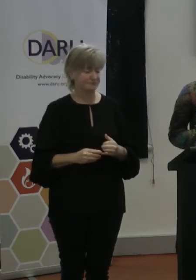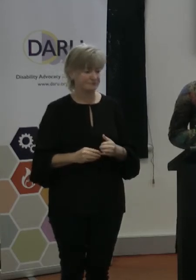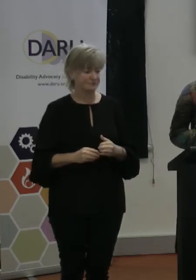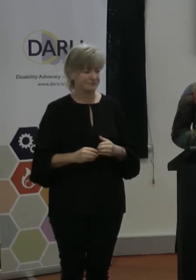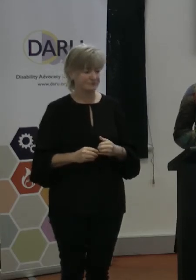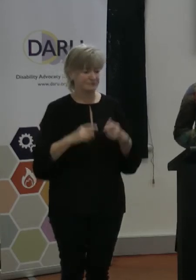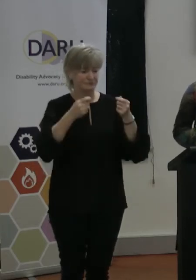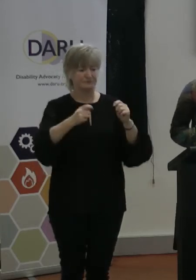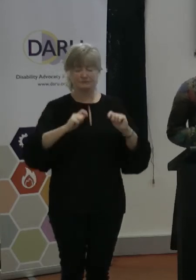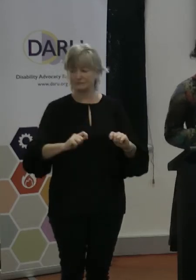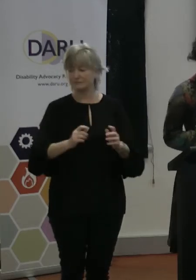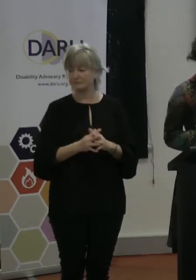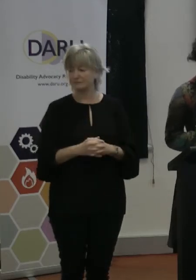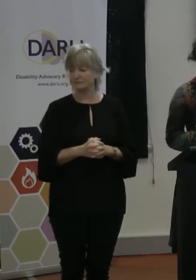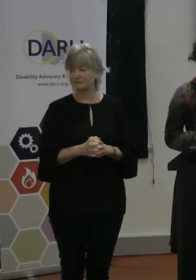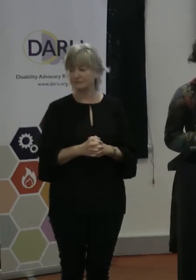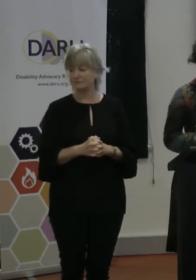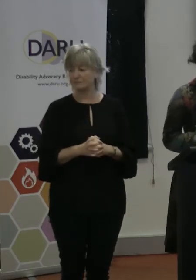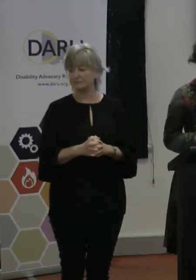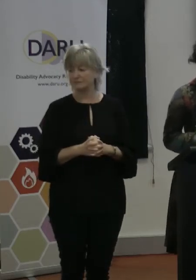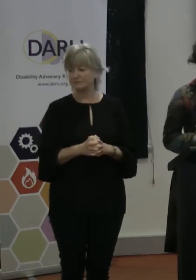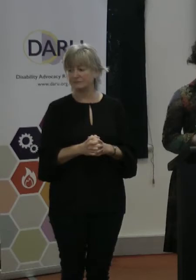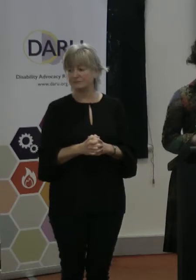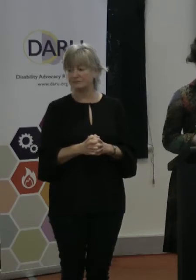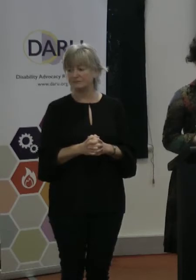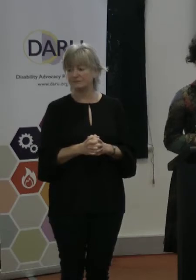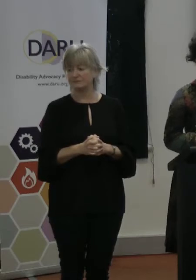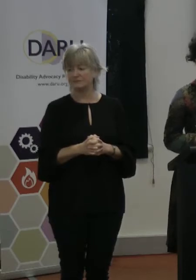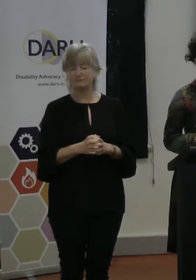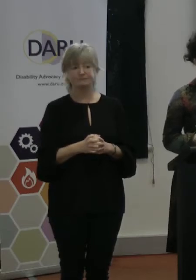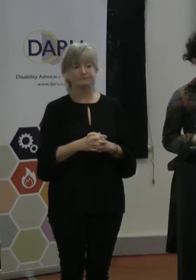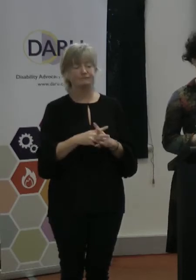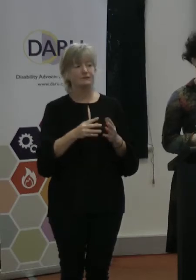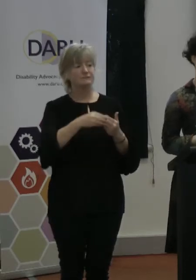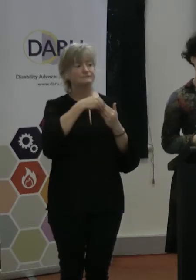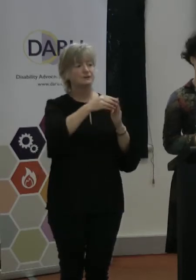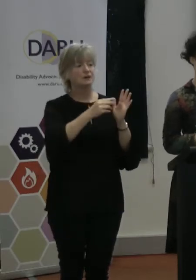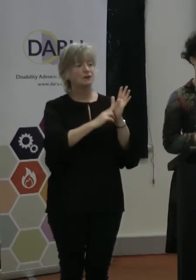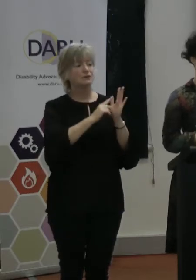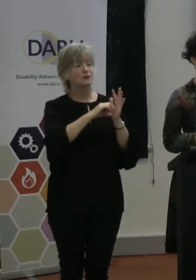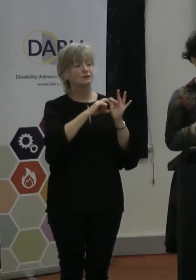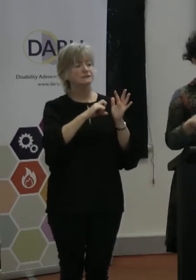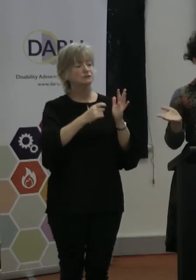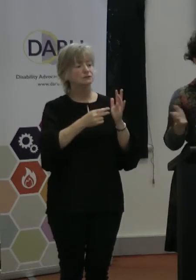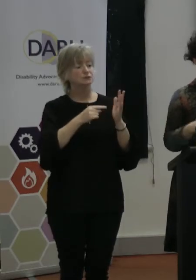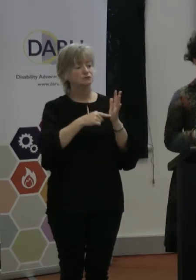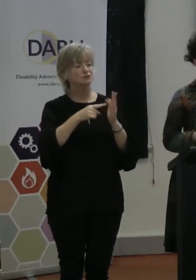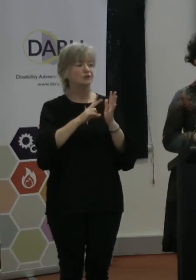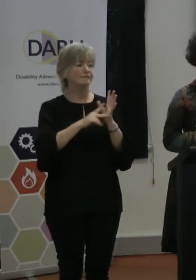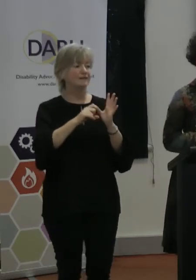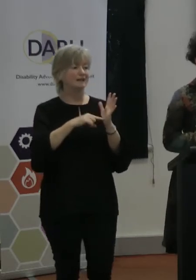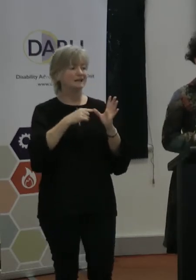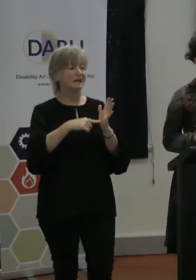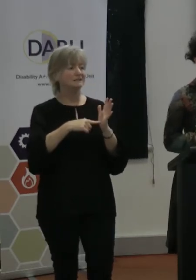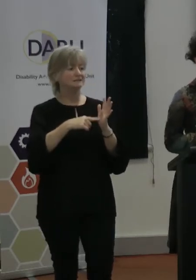So I'll move on to notices to vacate, and this is an SDA provider asking a resident to